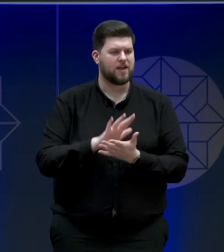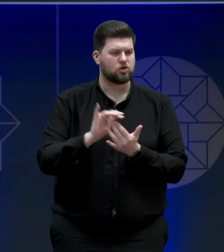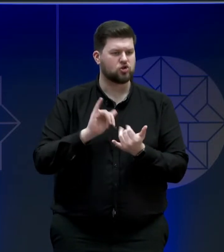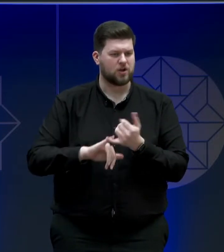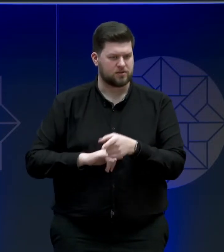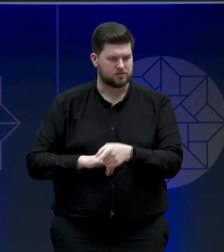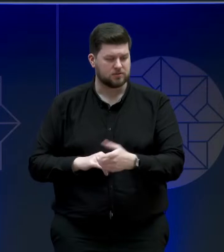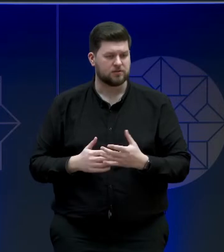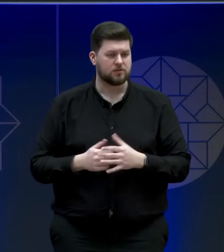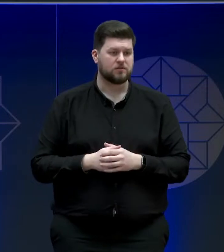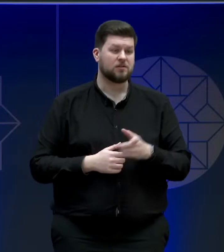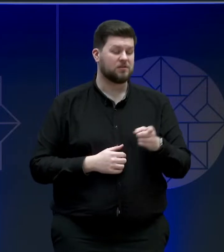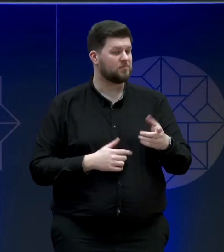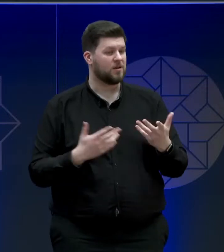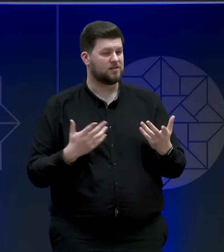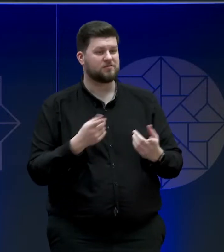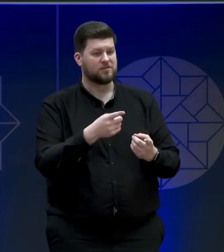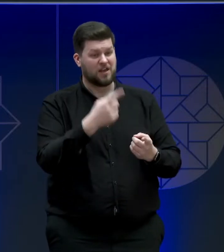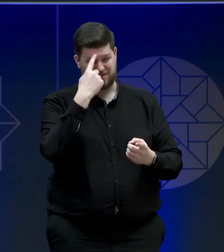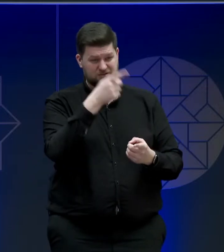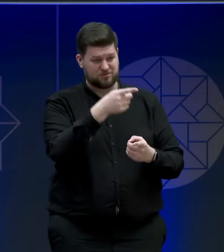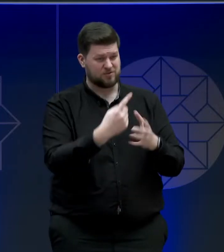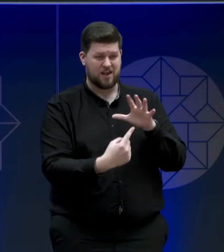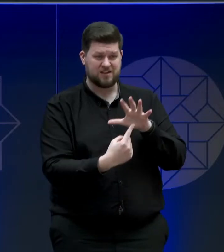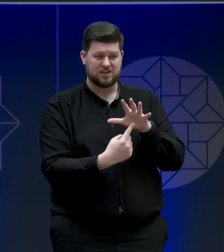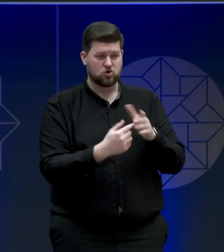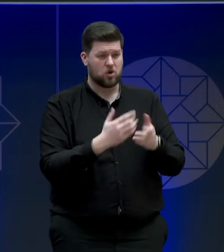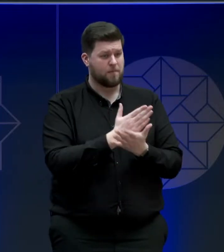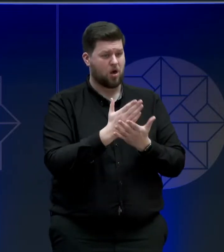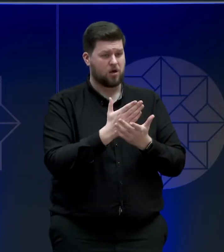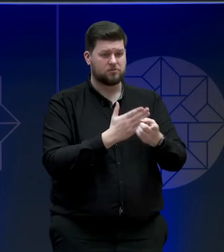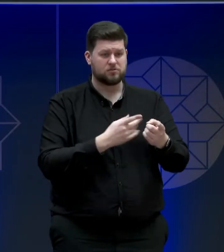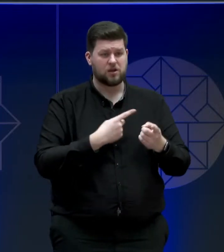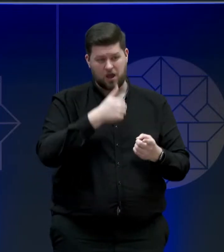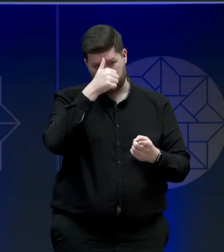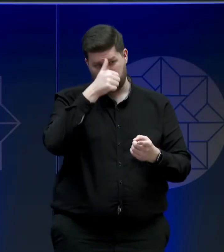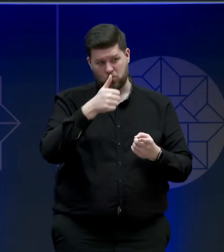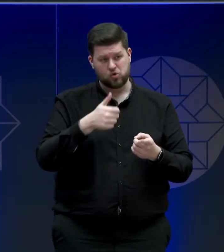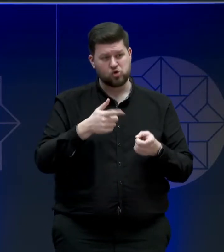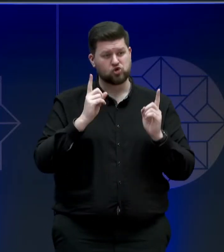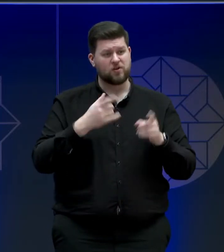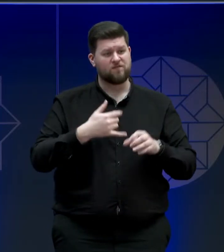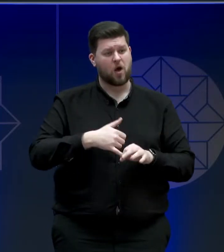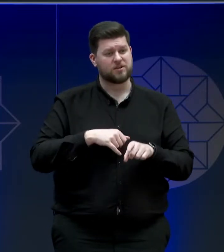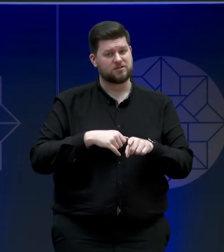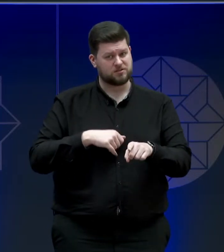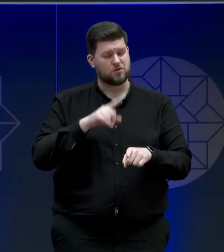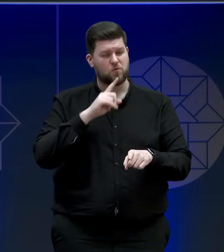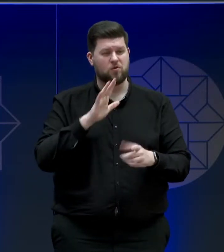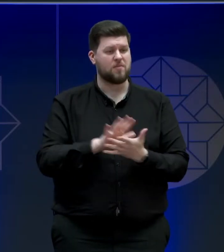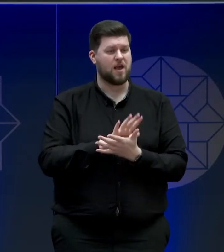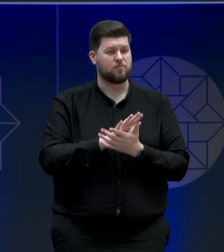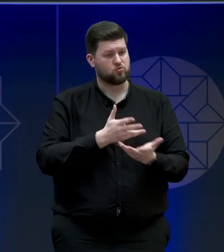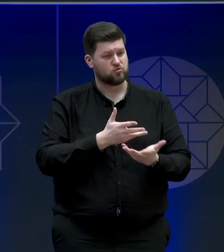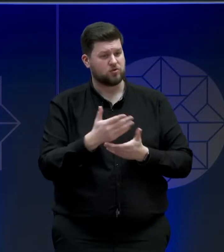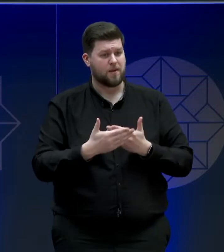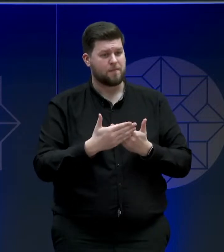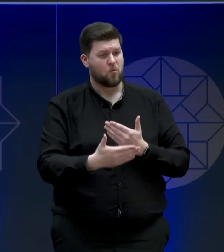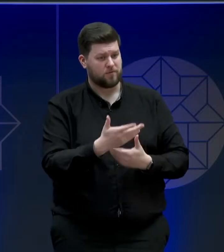system. But I view you very much as an essential part of that, and I know the Chief Pharmacist will be delighted to take forward discussions